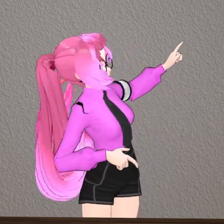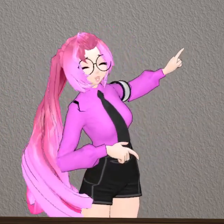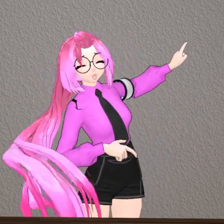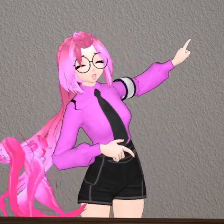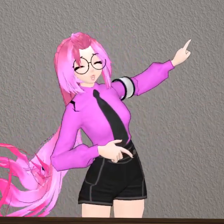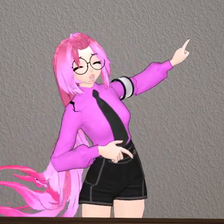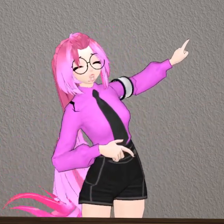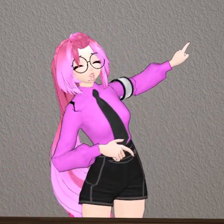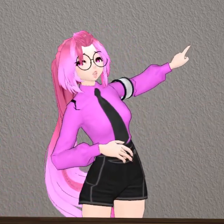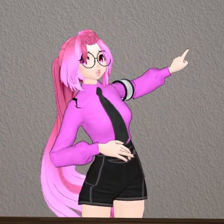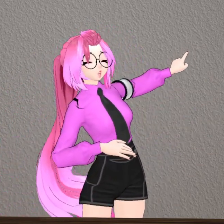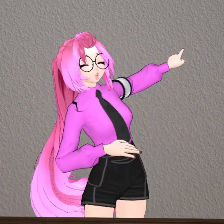Do you see this?